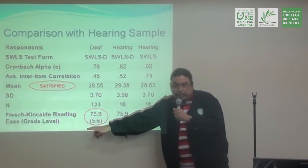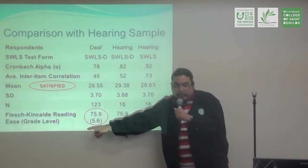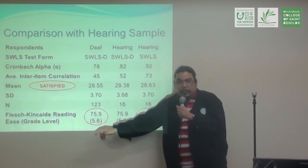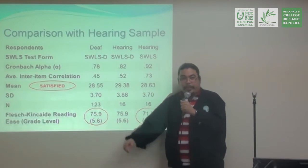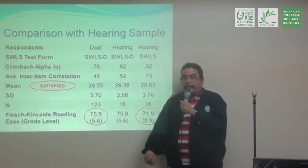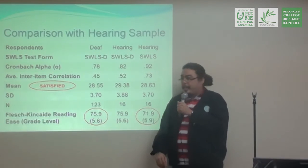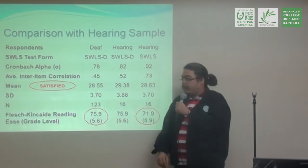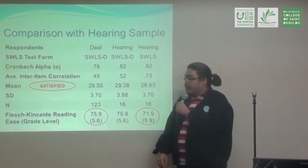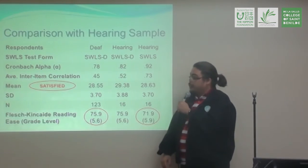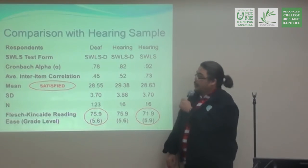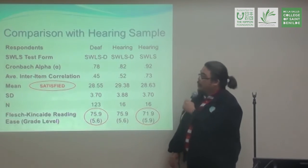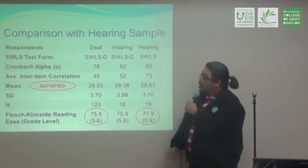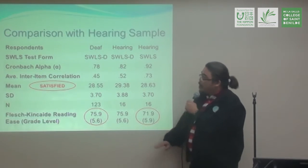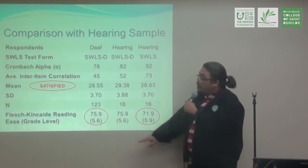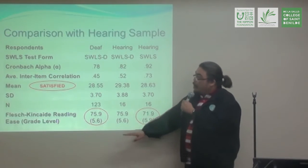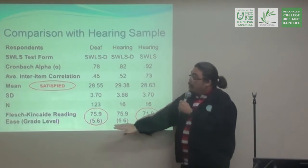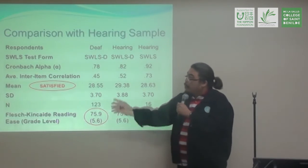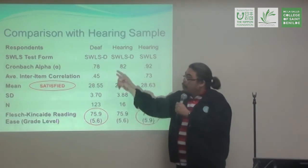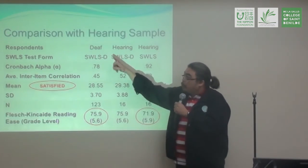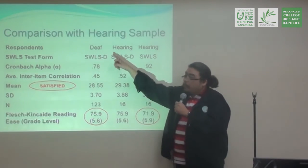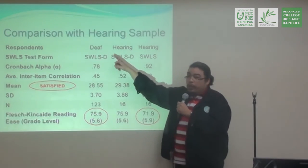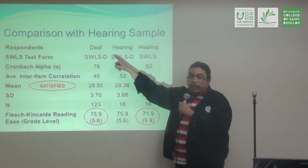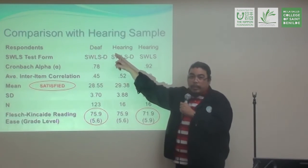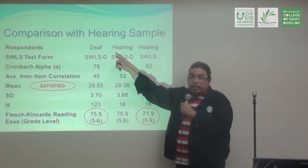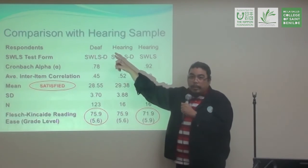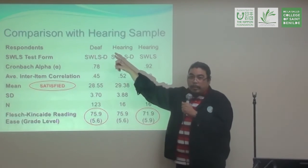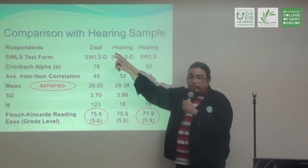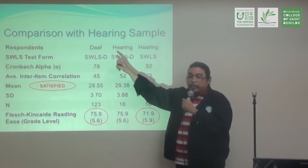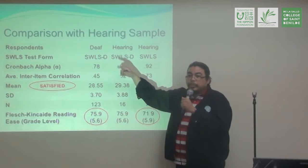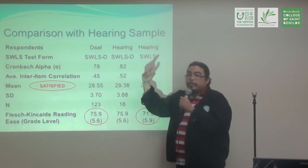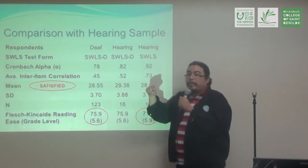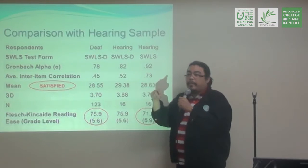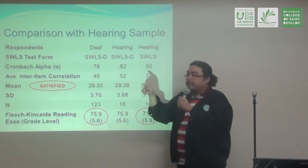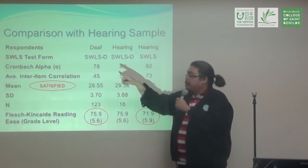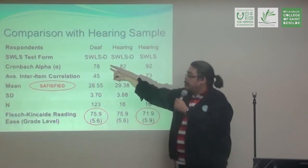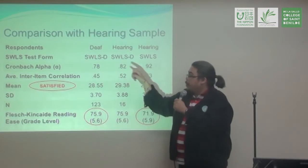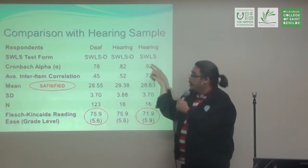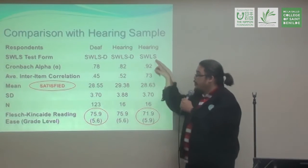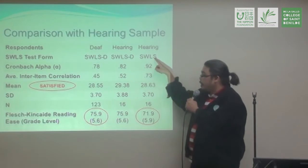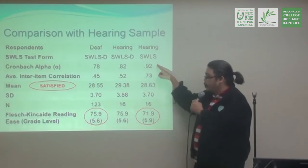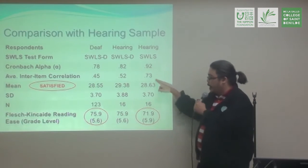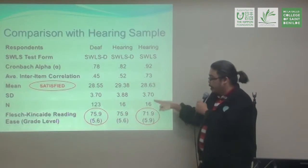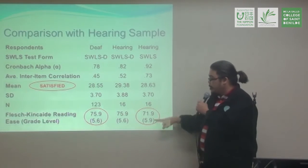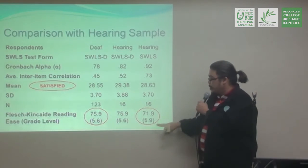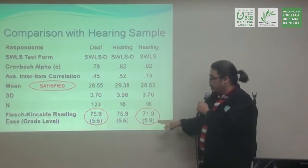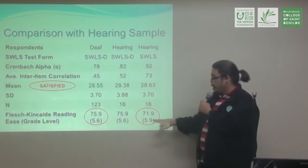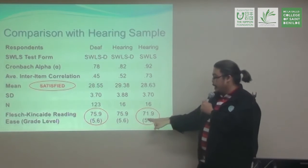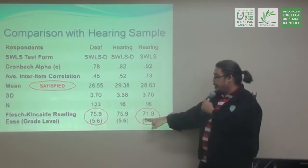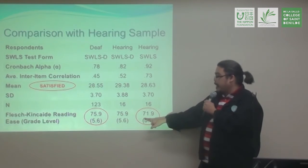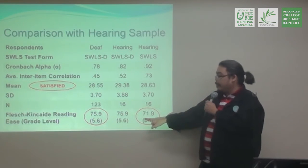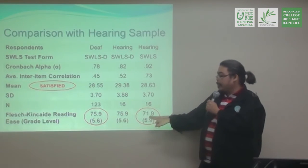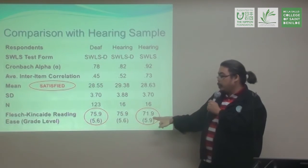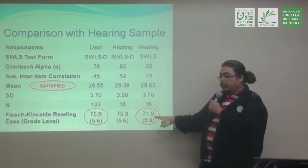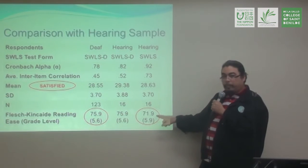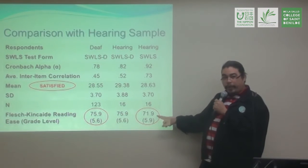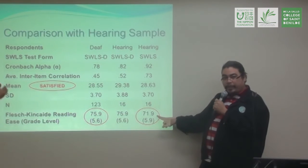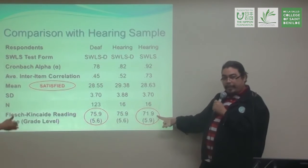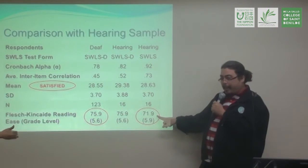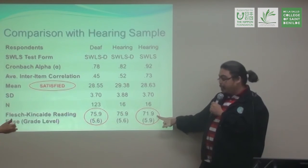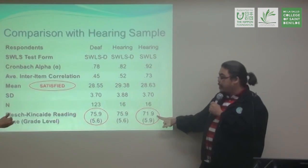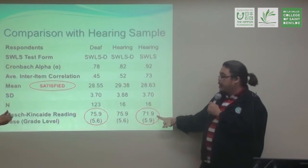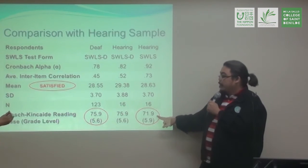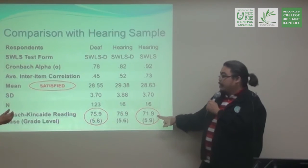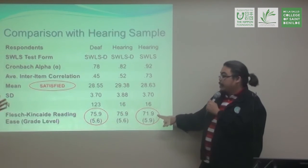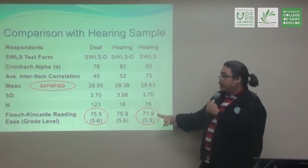the piece or read level. So for the instrument, the original one, it's